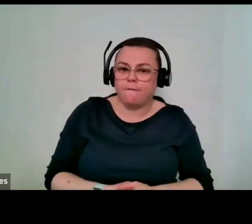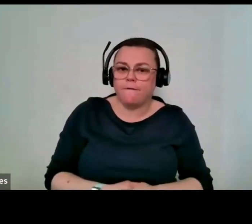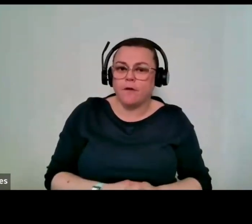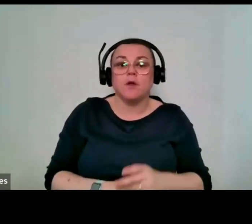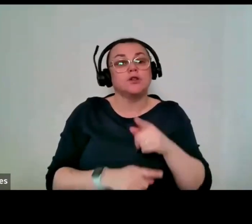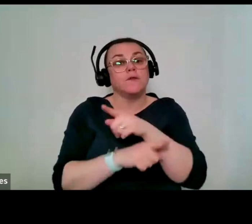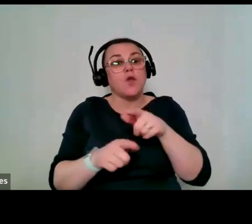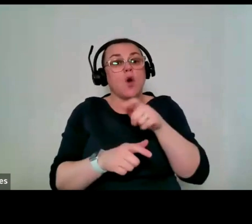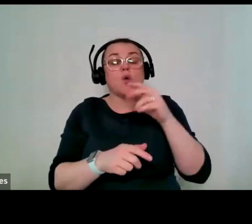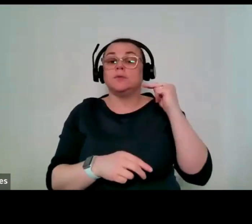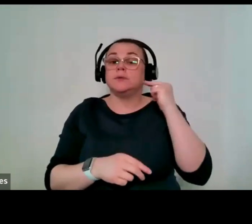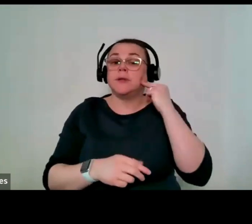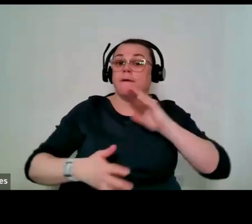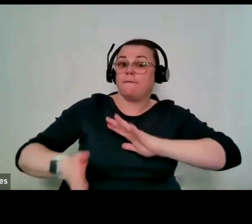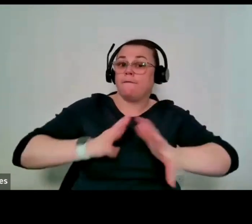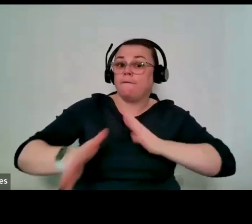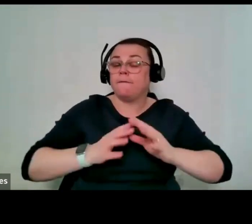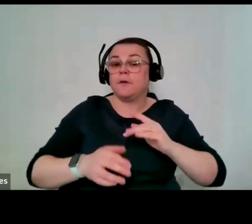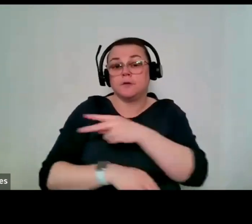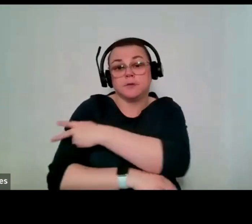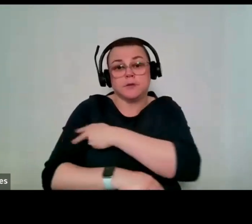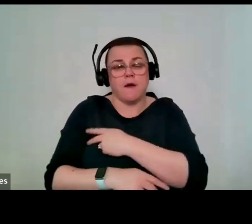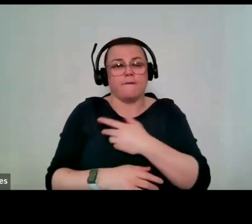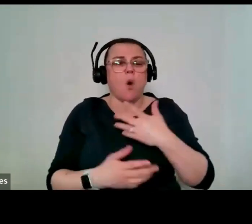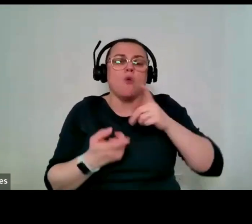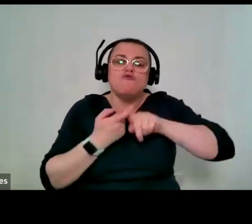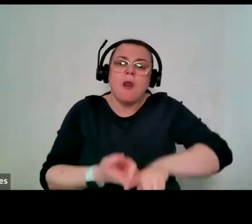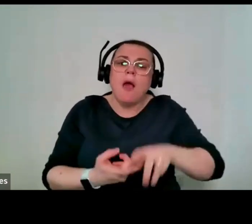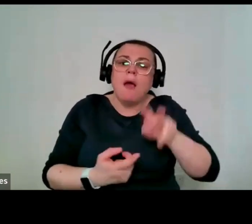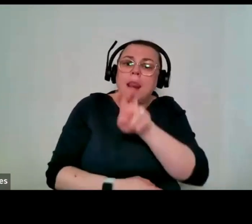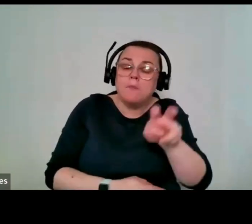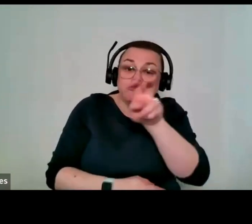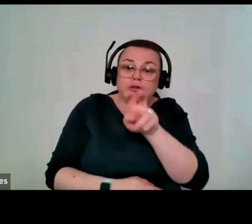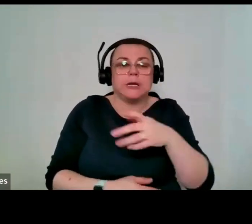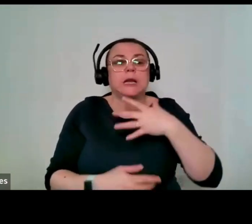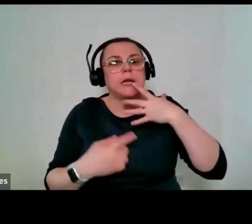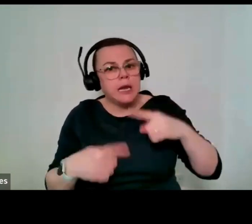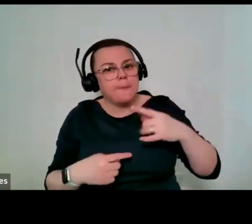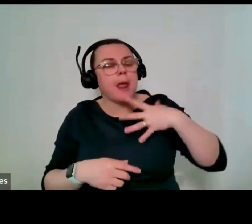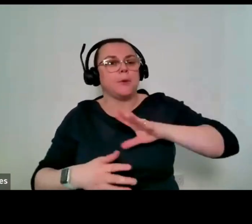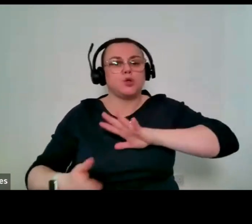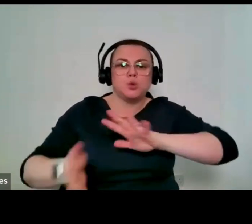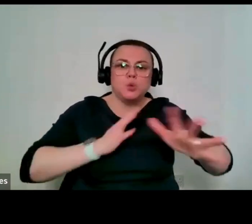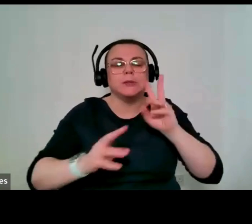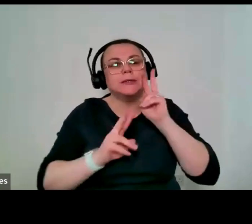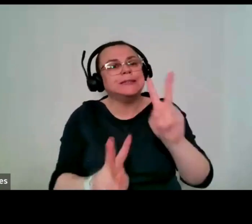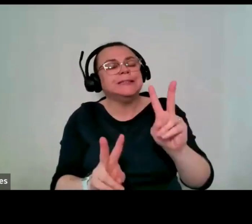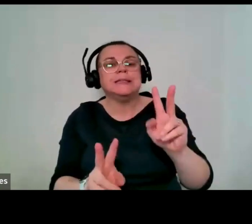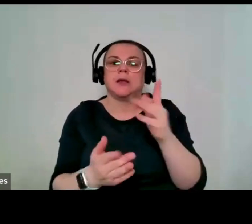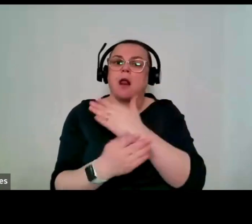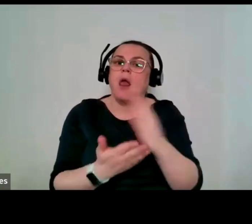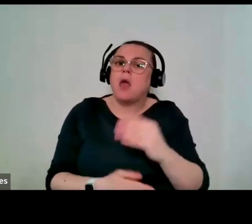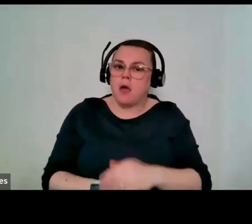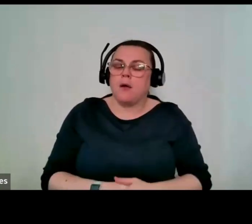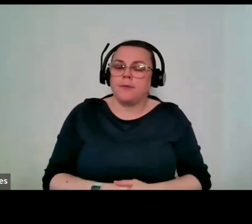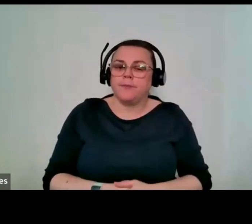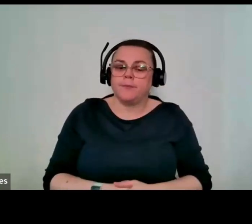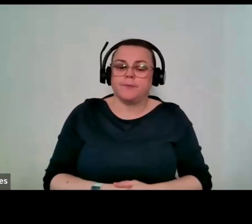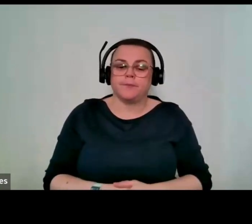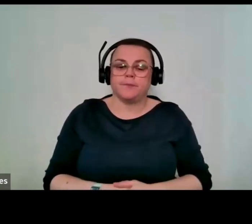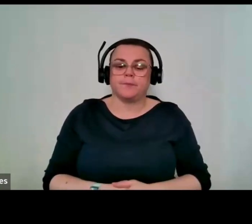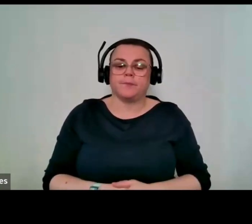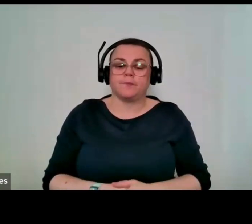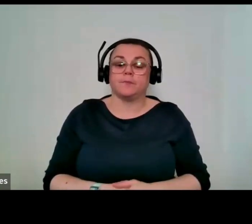use BSL or rely on lip reading need to be able to see the people they're speaking to clearly. And then in terms of health